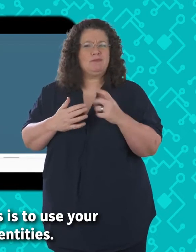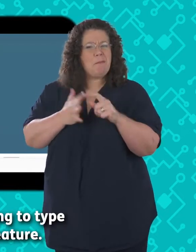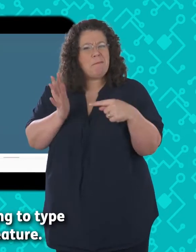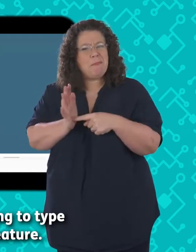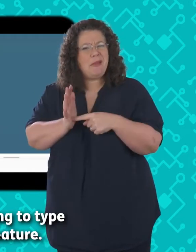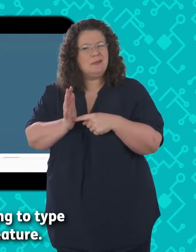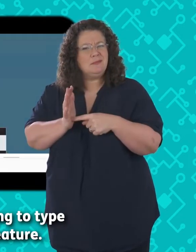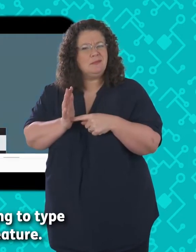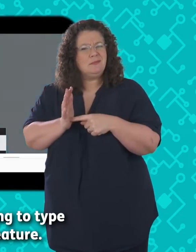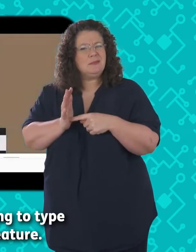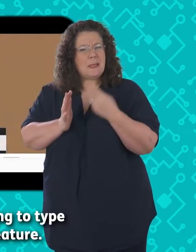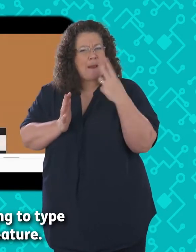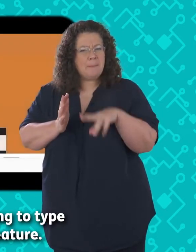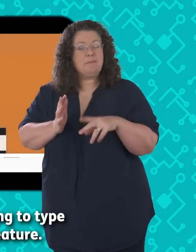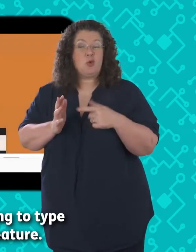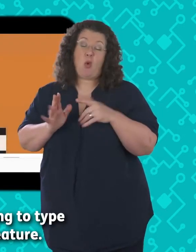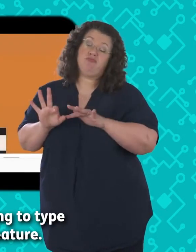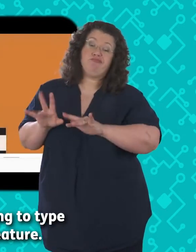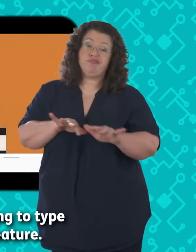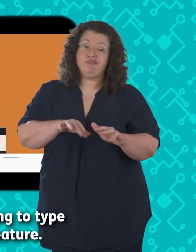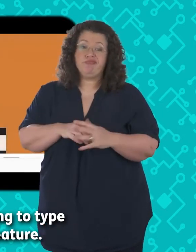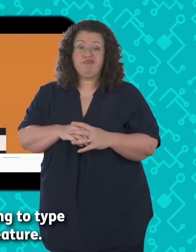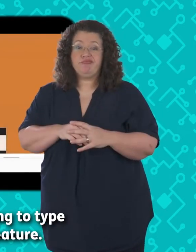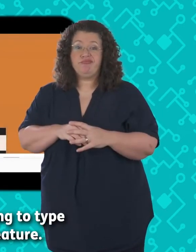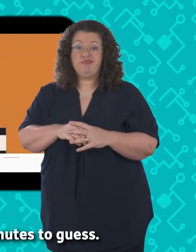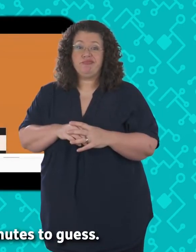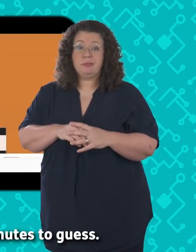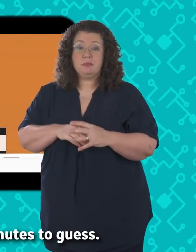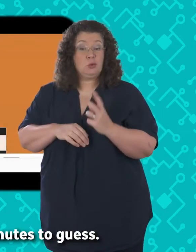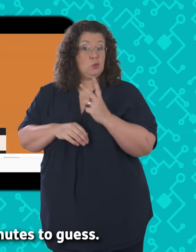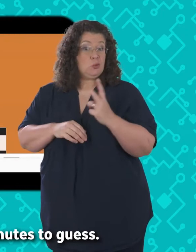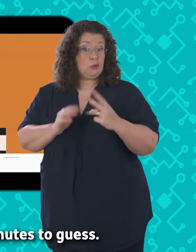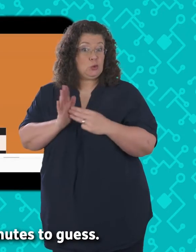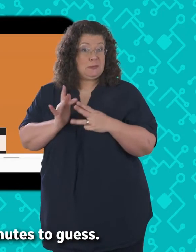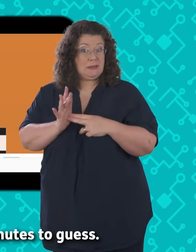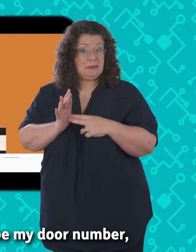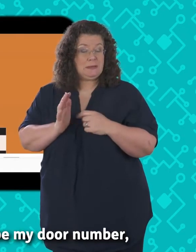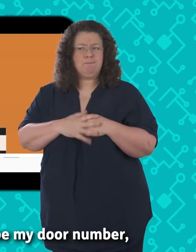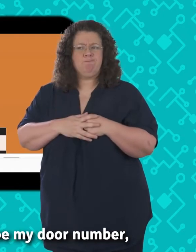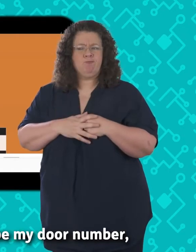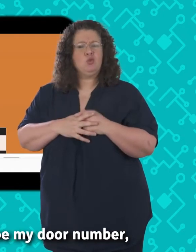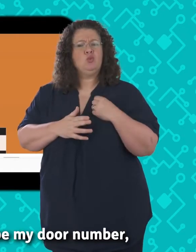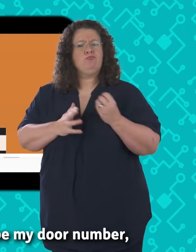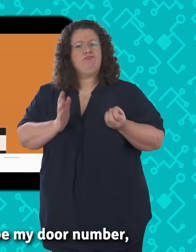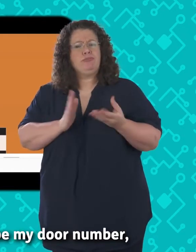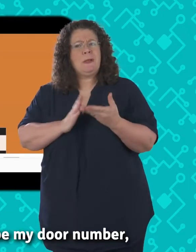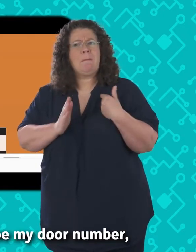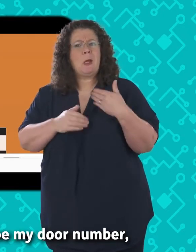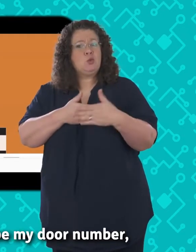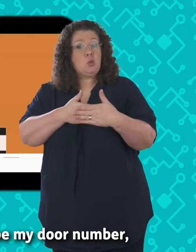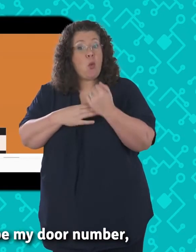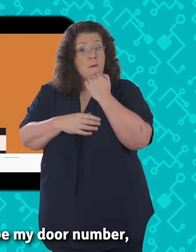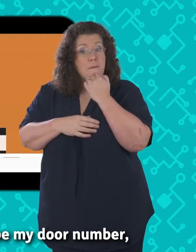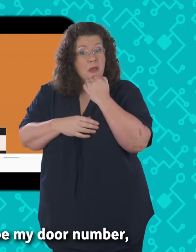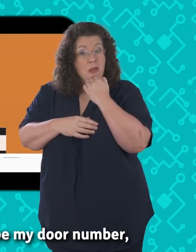identities. So I'm just going to type in here creature. So that takes 22 minutes to guess, and if I was to put maybe